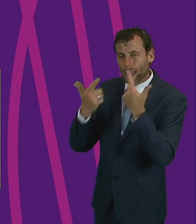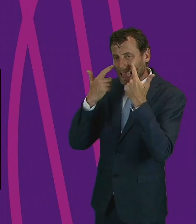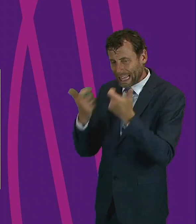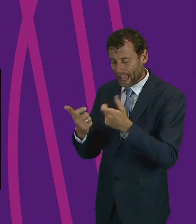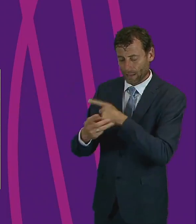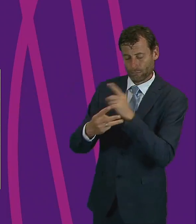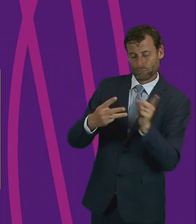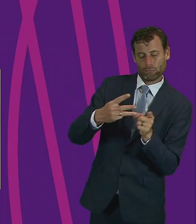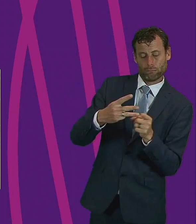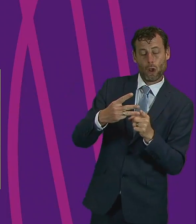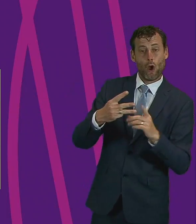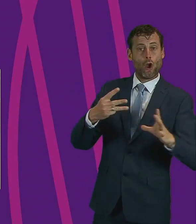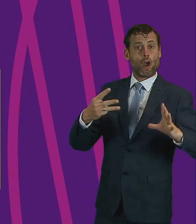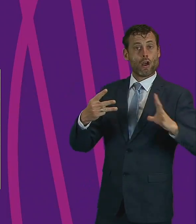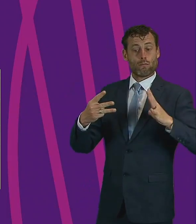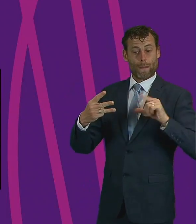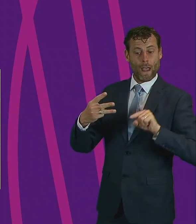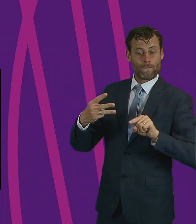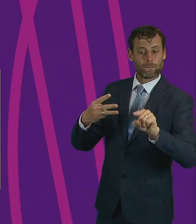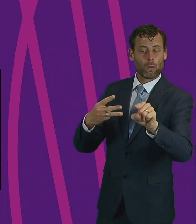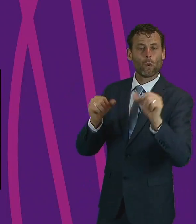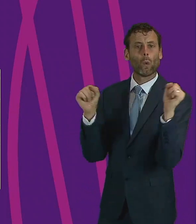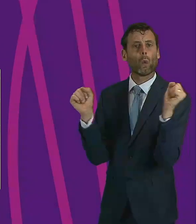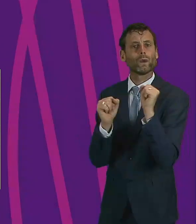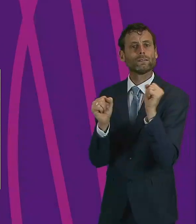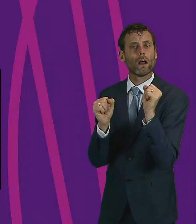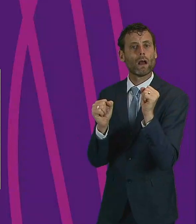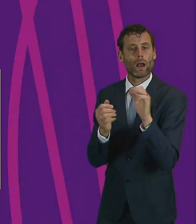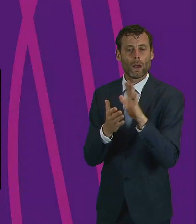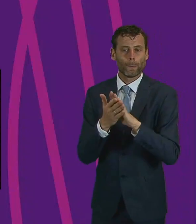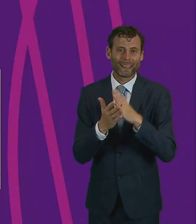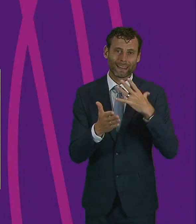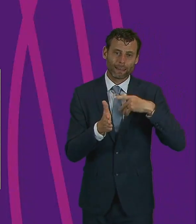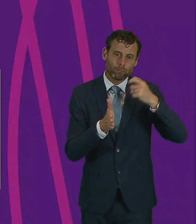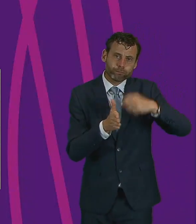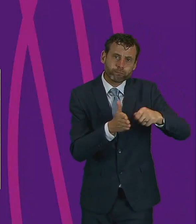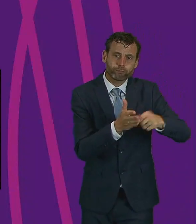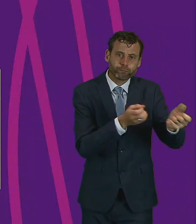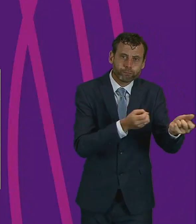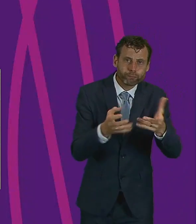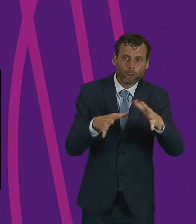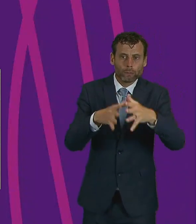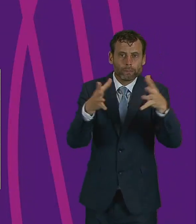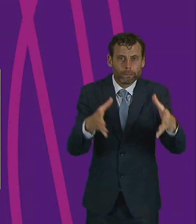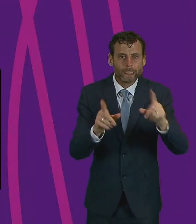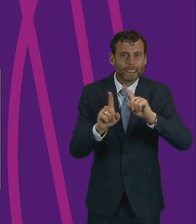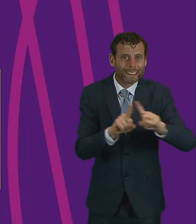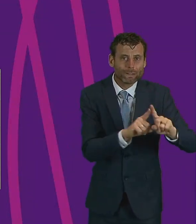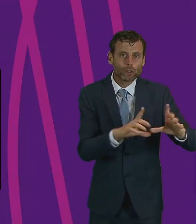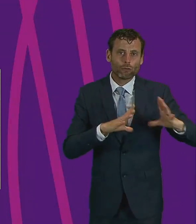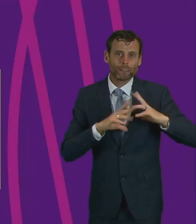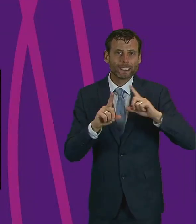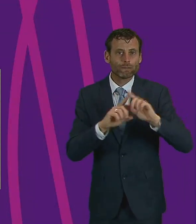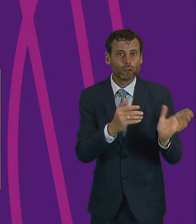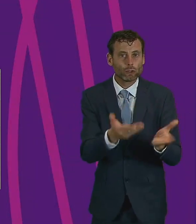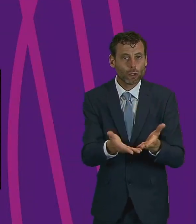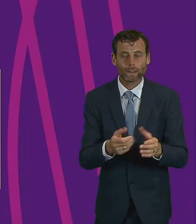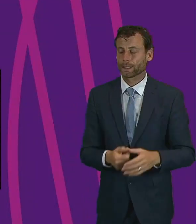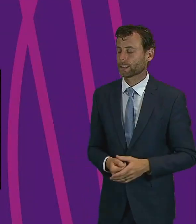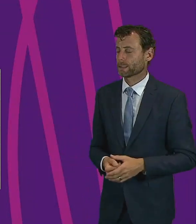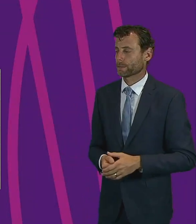the winter season, including replenishing stockpiles and readying services. Part of moving to deliver services